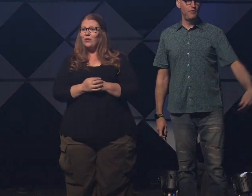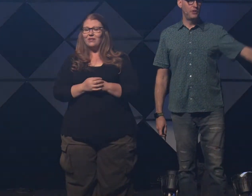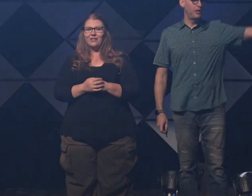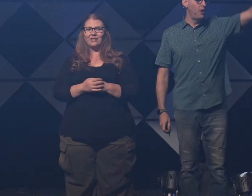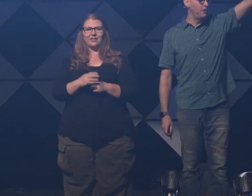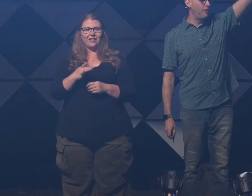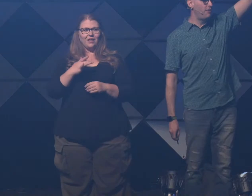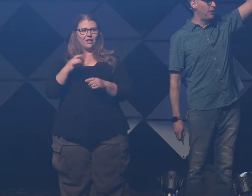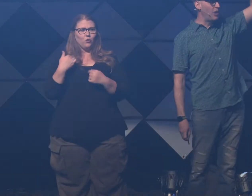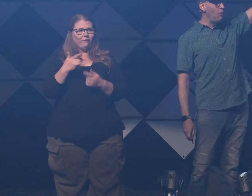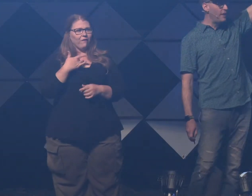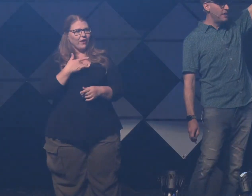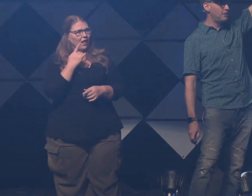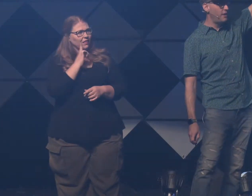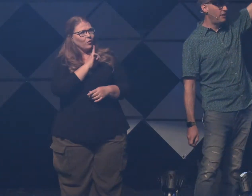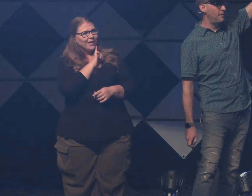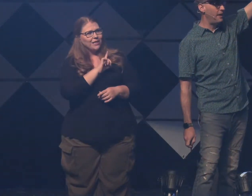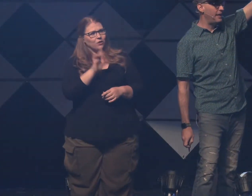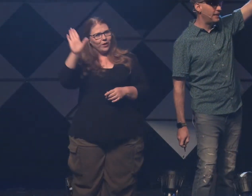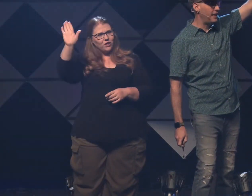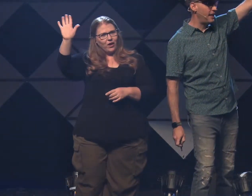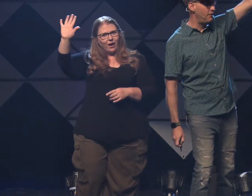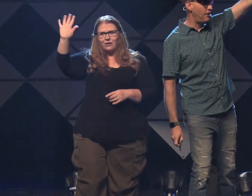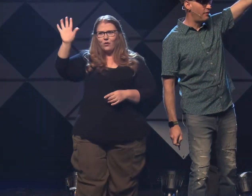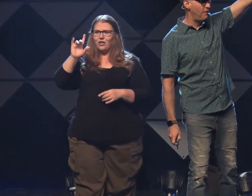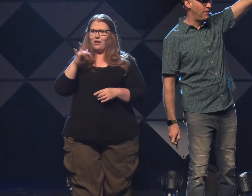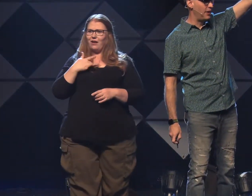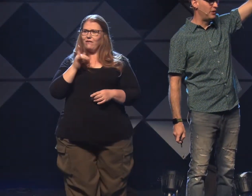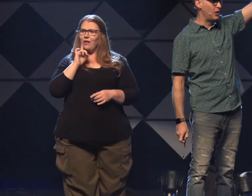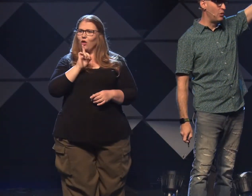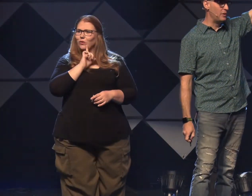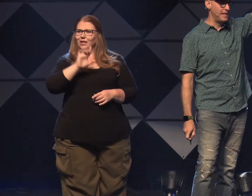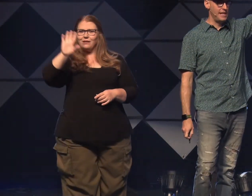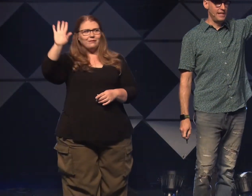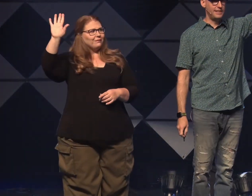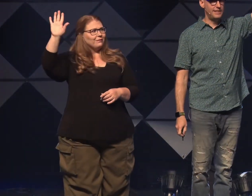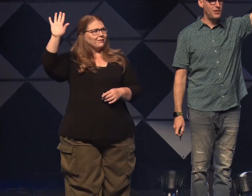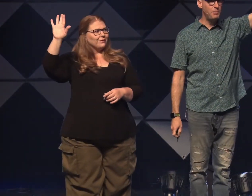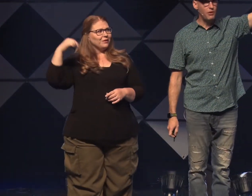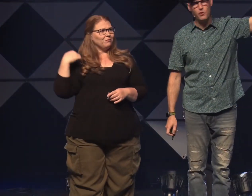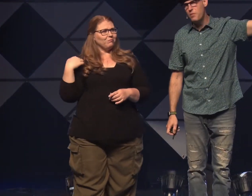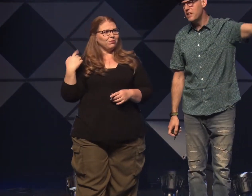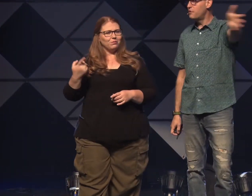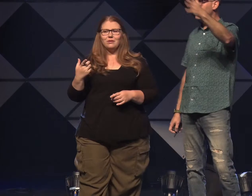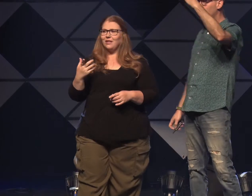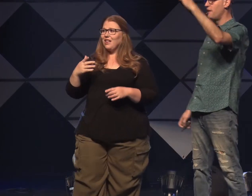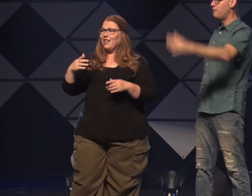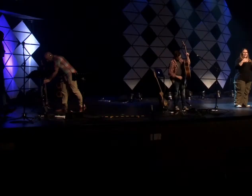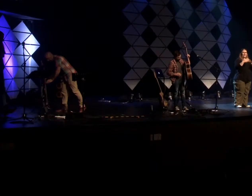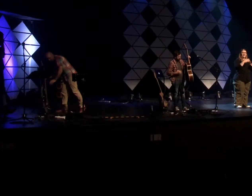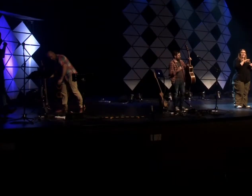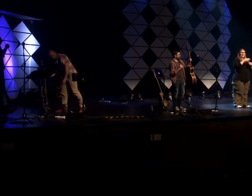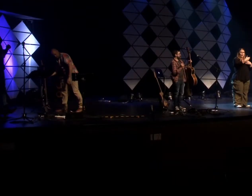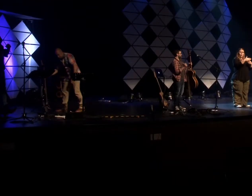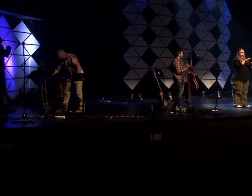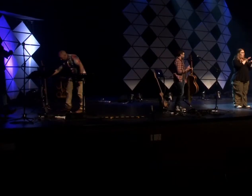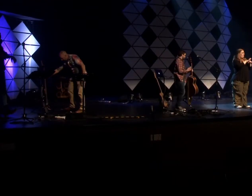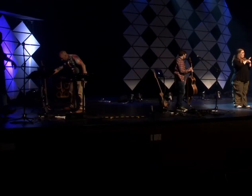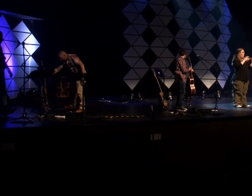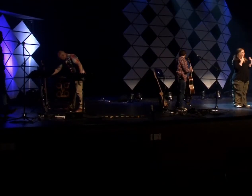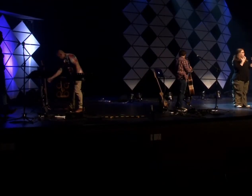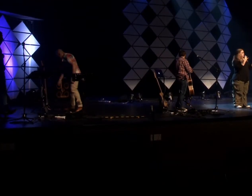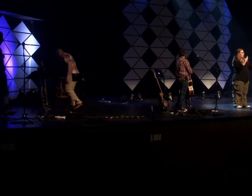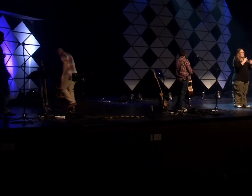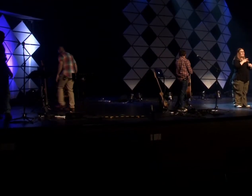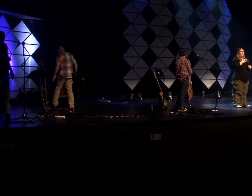You ever felt alone? You ever felt loneliness? Raise your hand up nice and high if you've ever felt loneliness. You can be in a room this full and feel lonely.